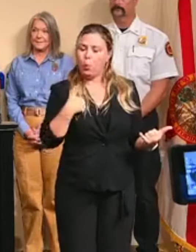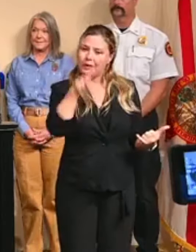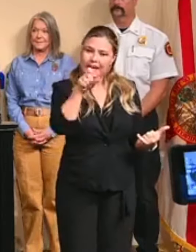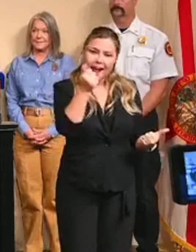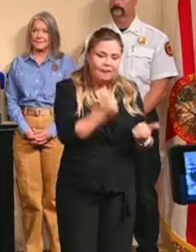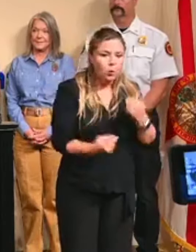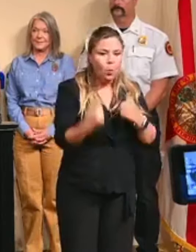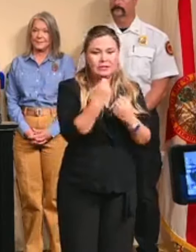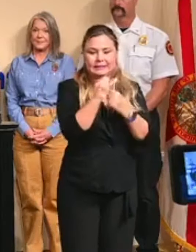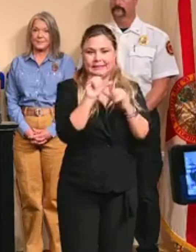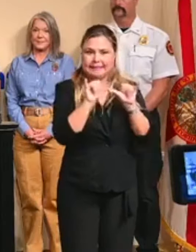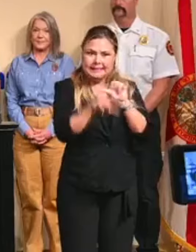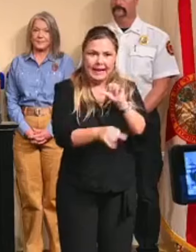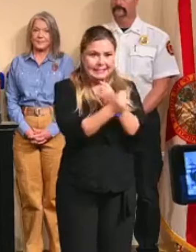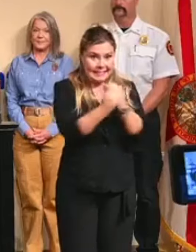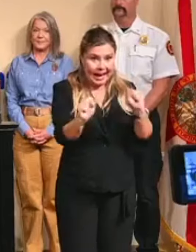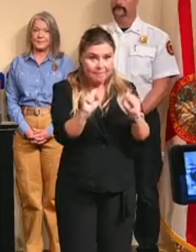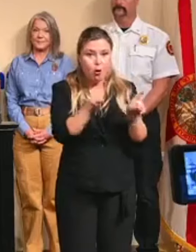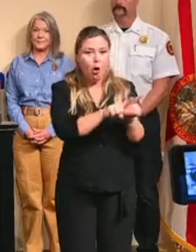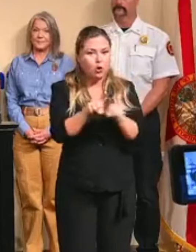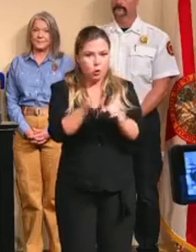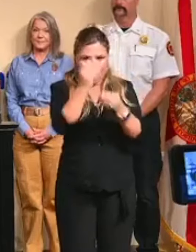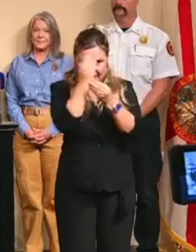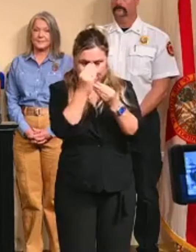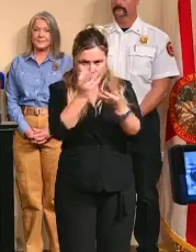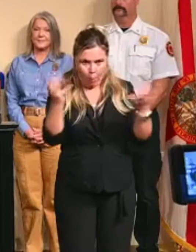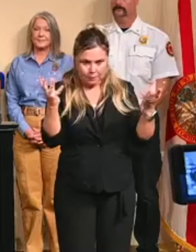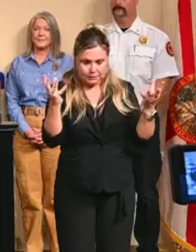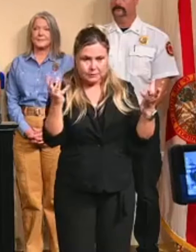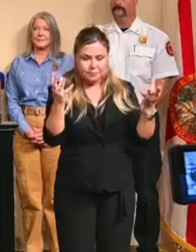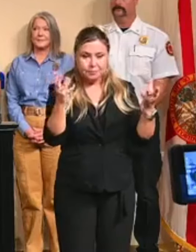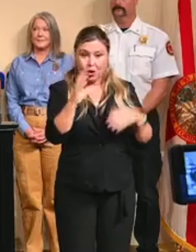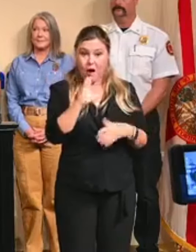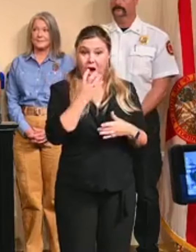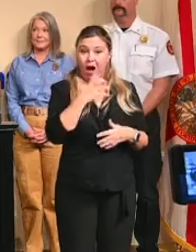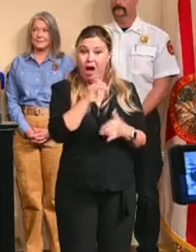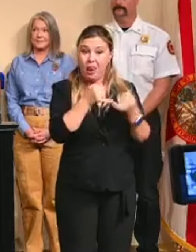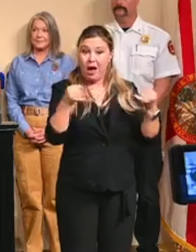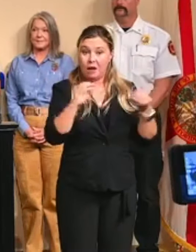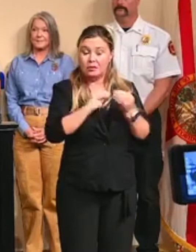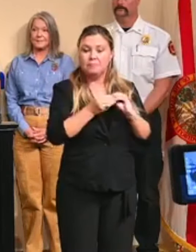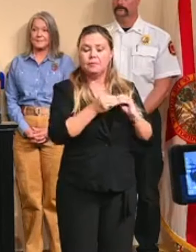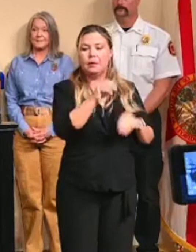everyone to stay safe and informed. Our citizen information hotline is